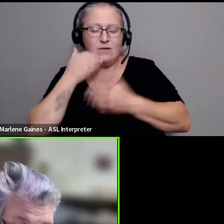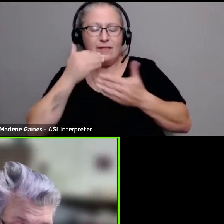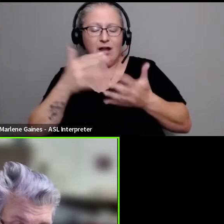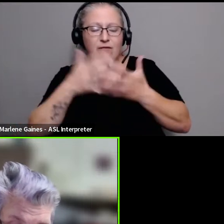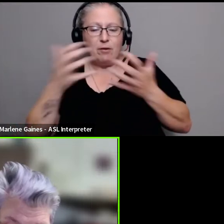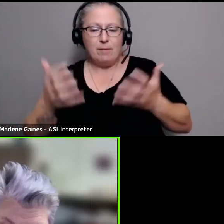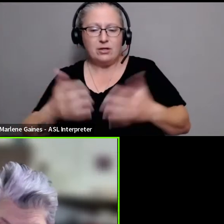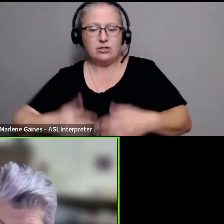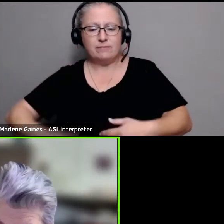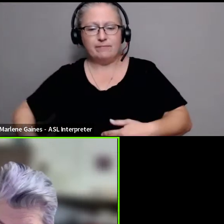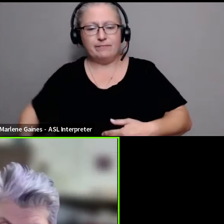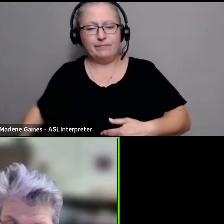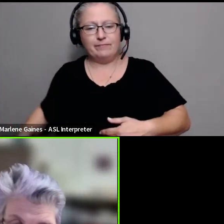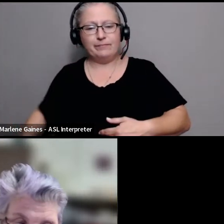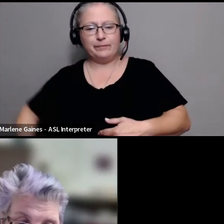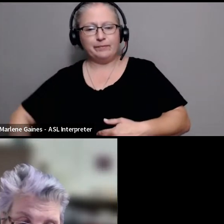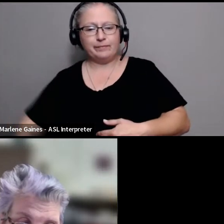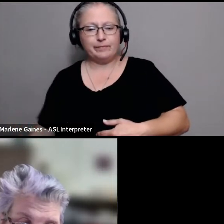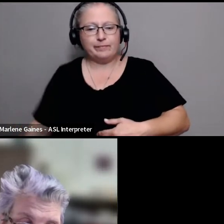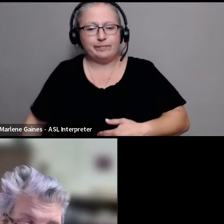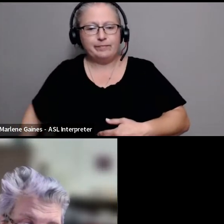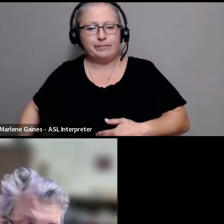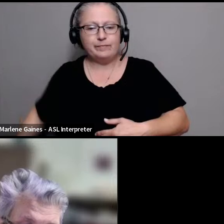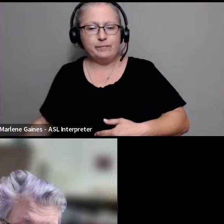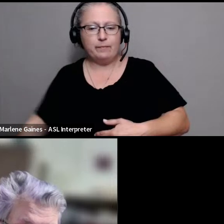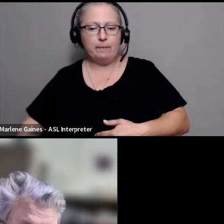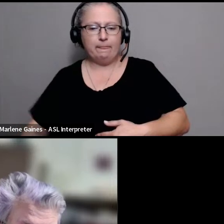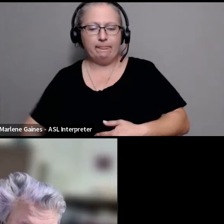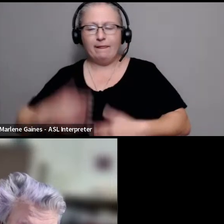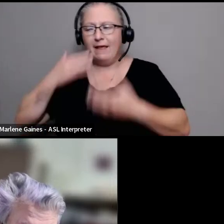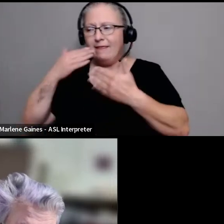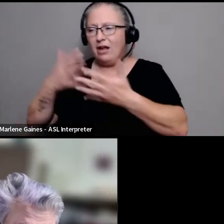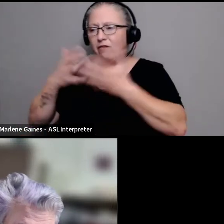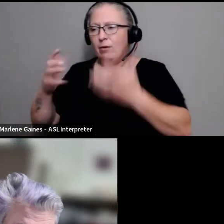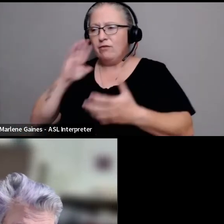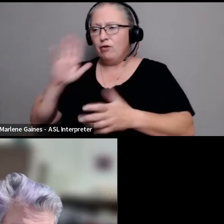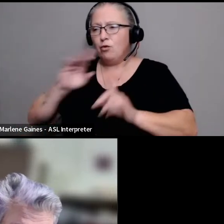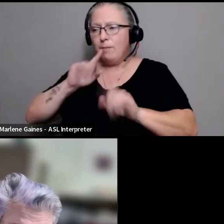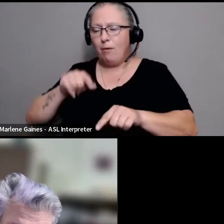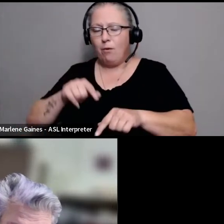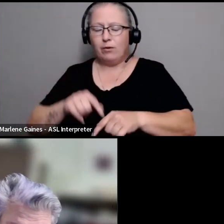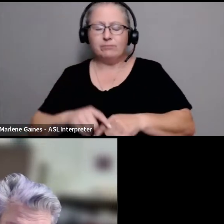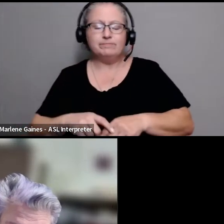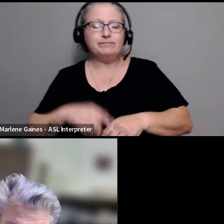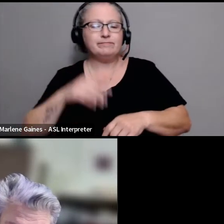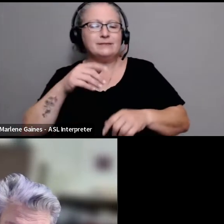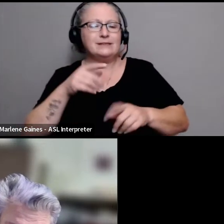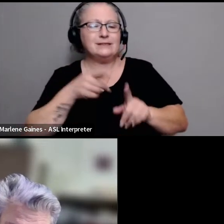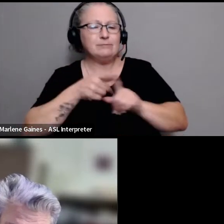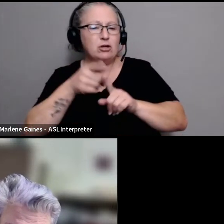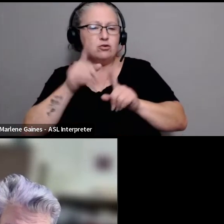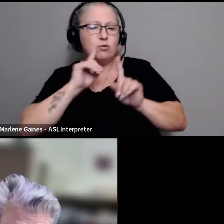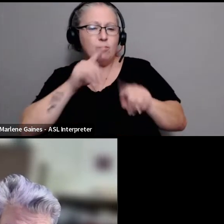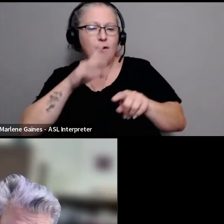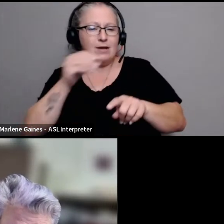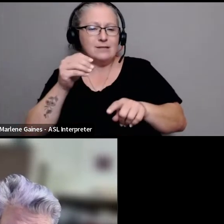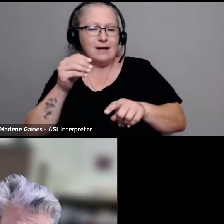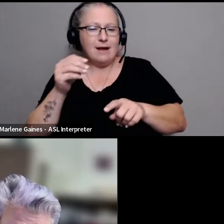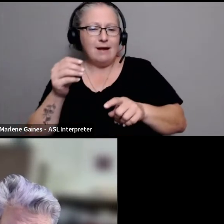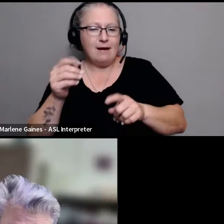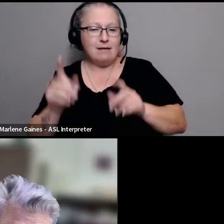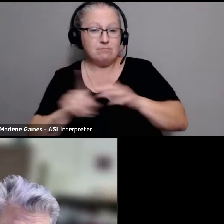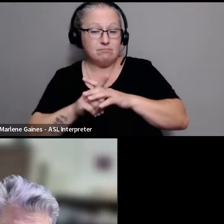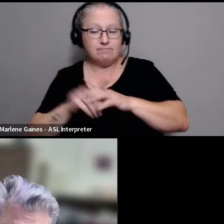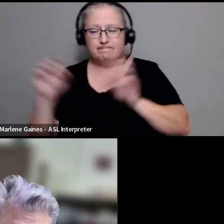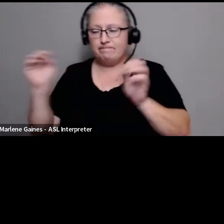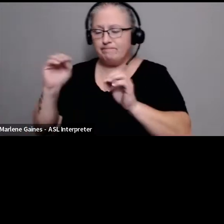very much. Thank you very much for your report. Okay, special reports and appearances. None this